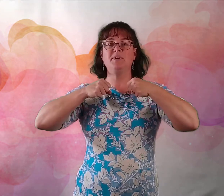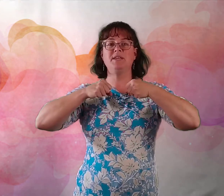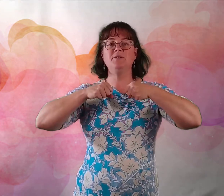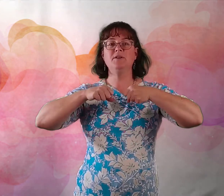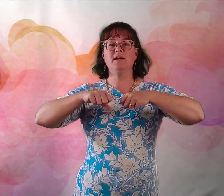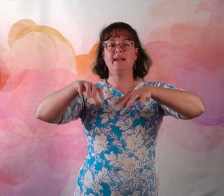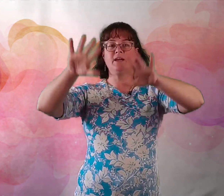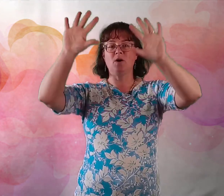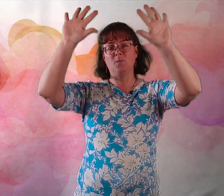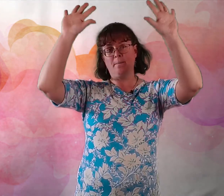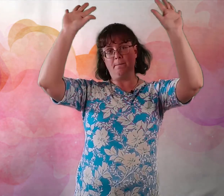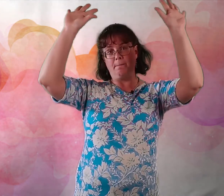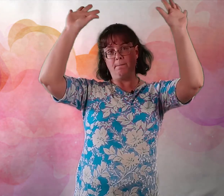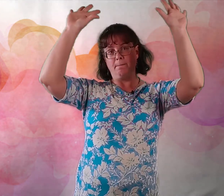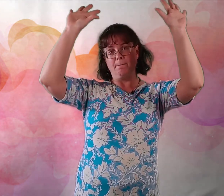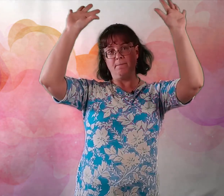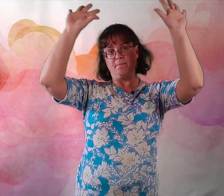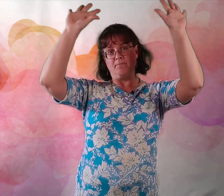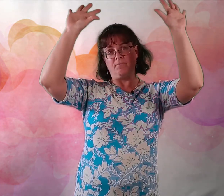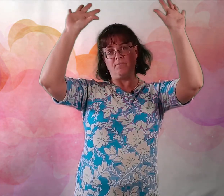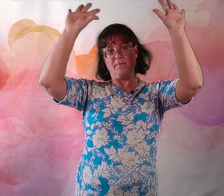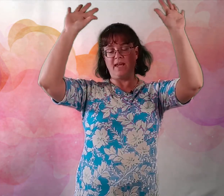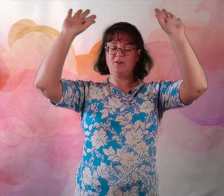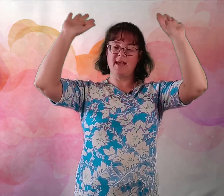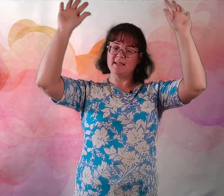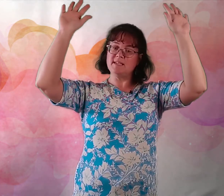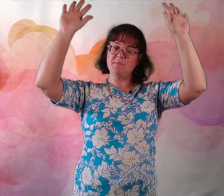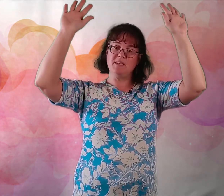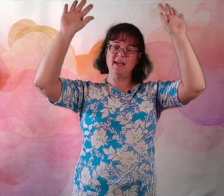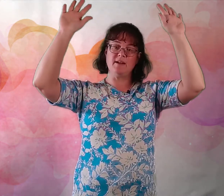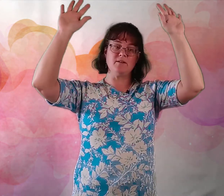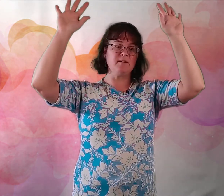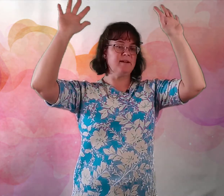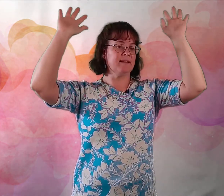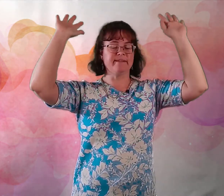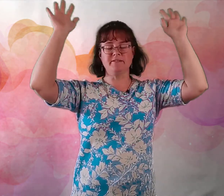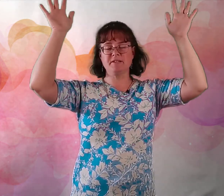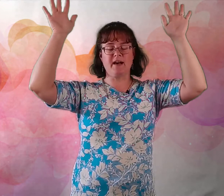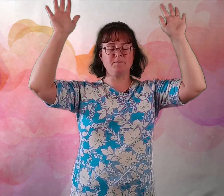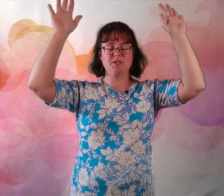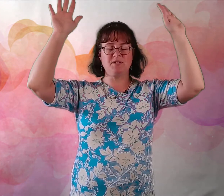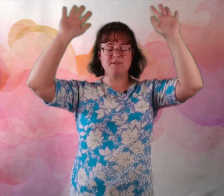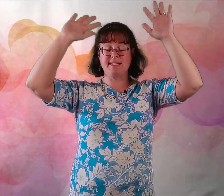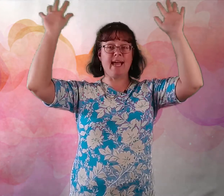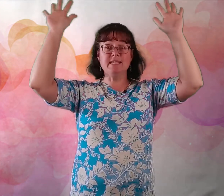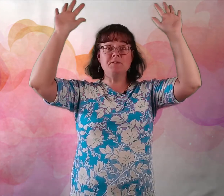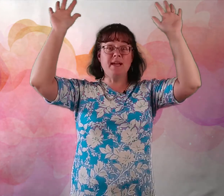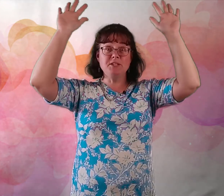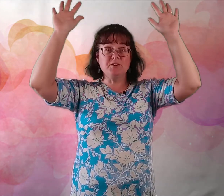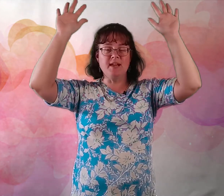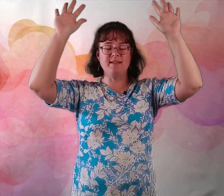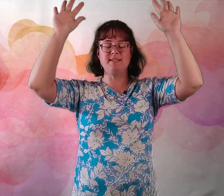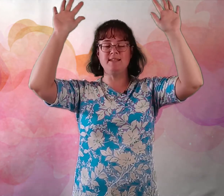then you're going to let it go. And your hands up in the air, like on those cop shows. It's like, I surrender, hands in the